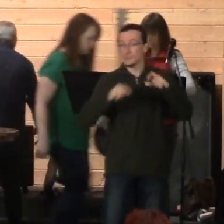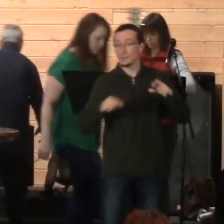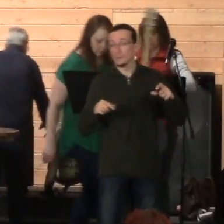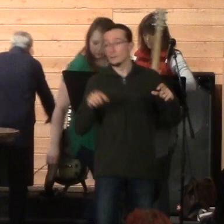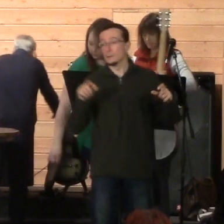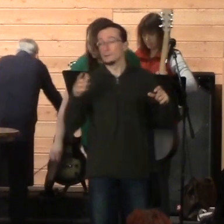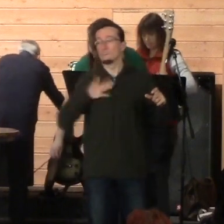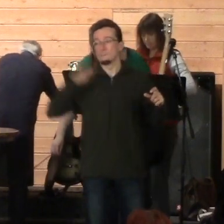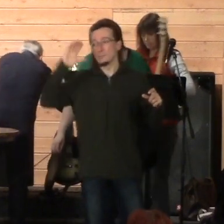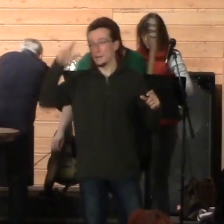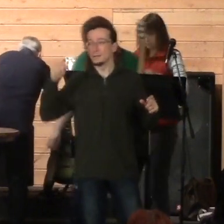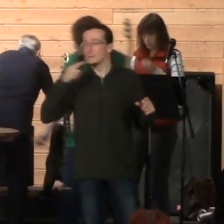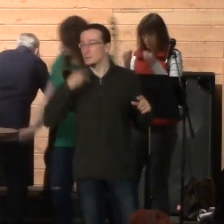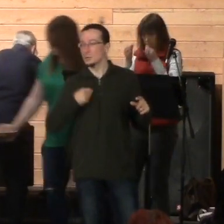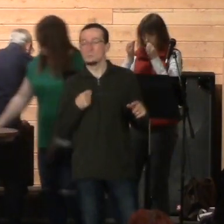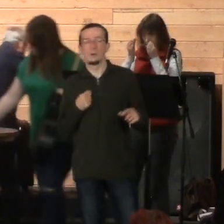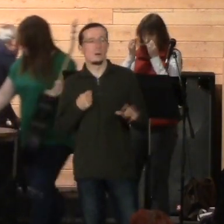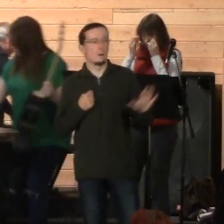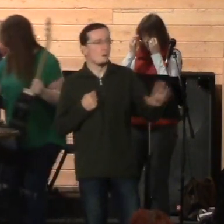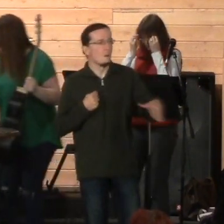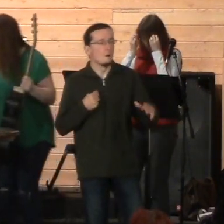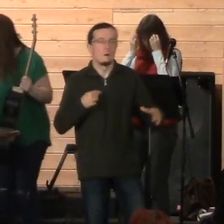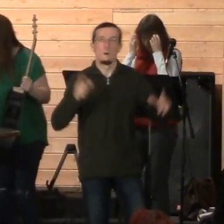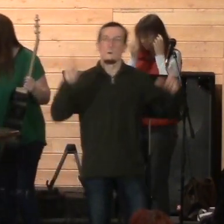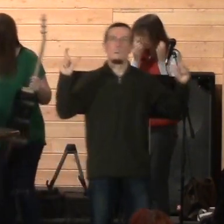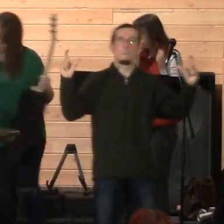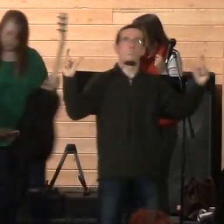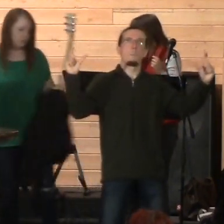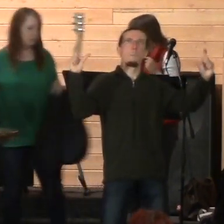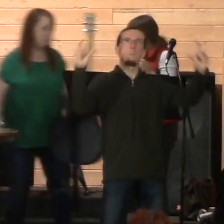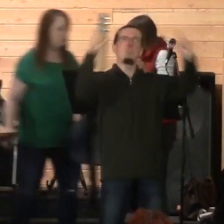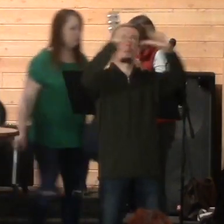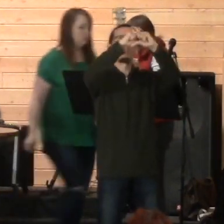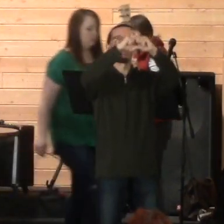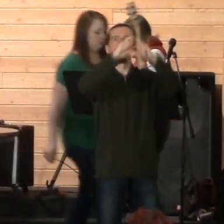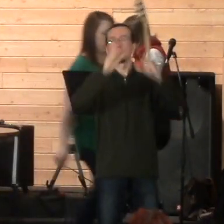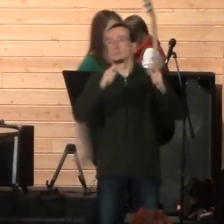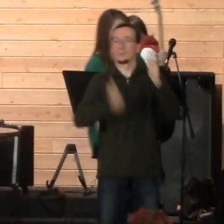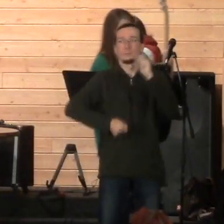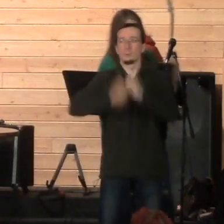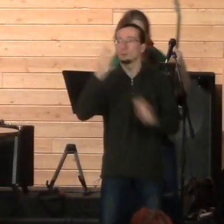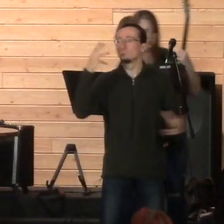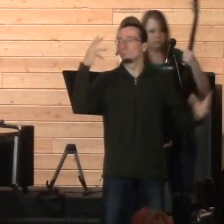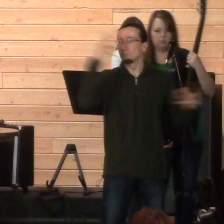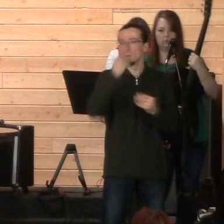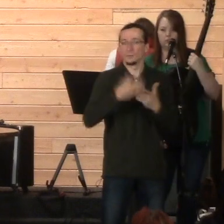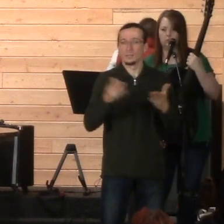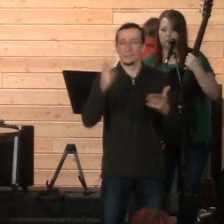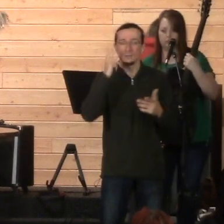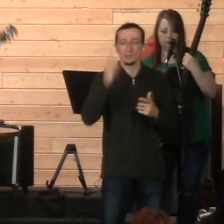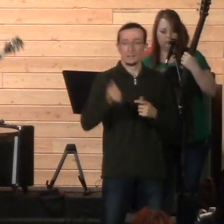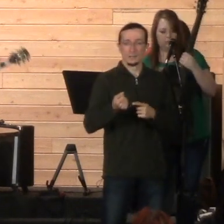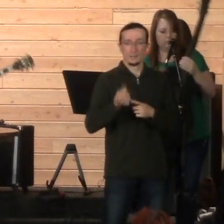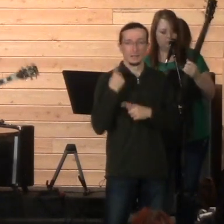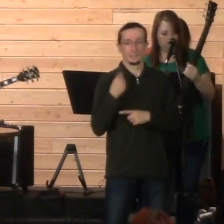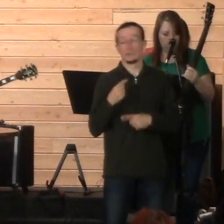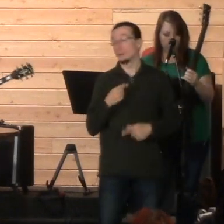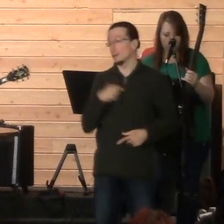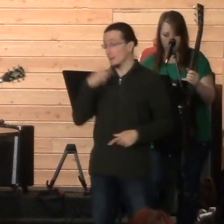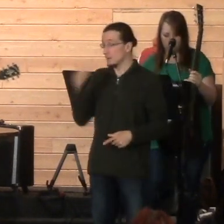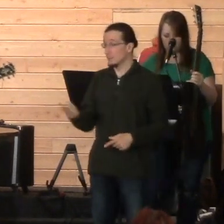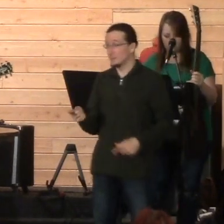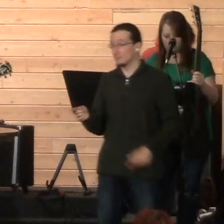and he says to me, man, the total solar eclipse must have been the most beautiful thing you ever seen last year. And I told